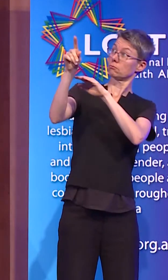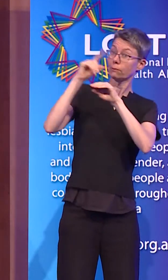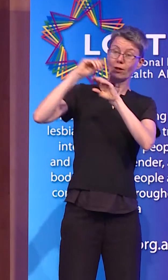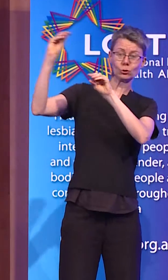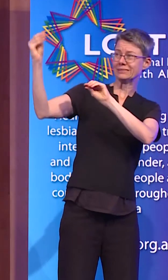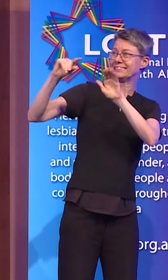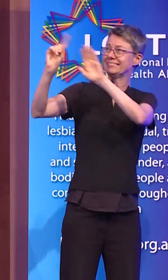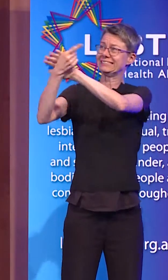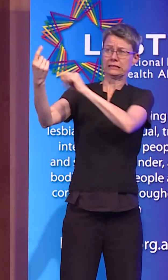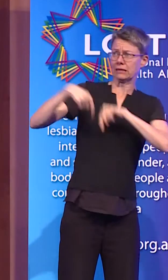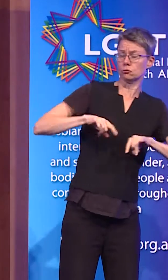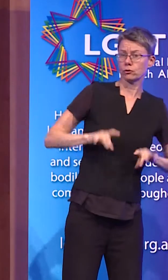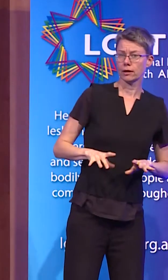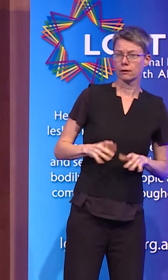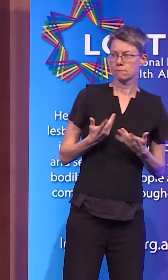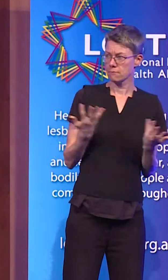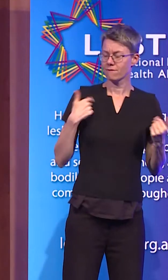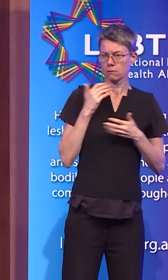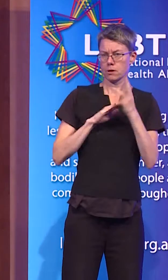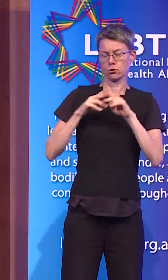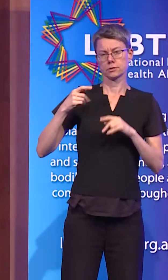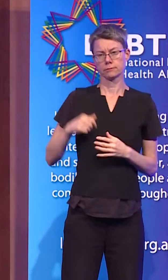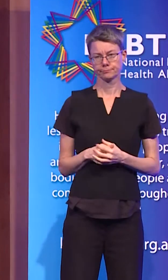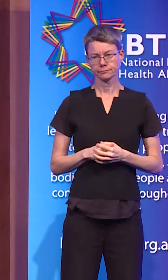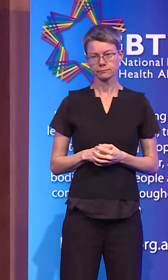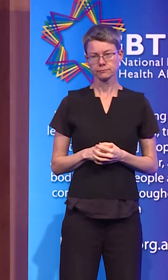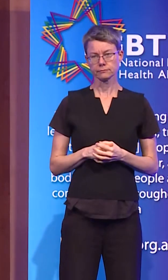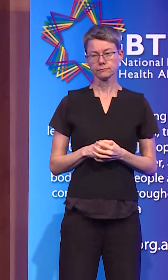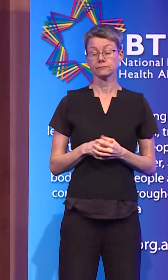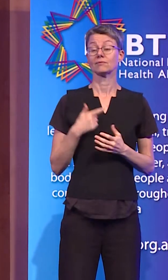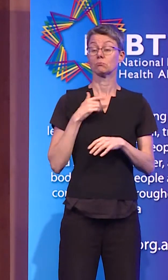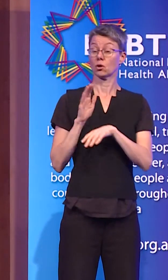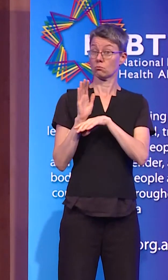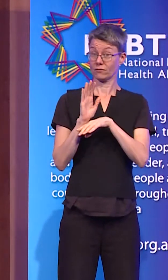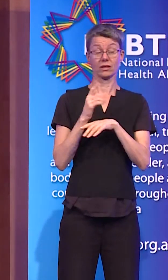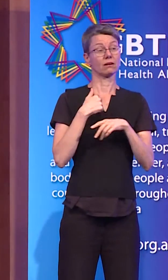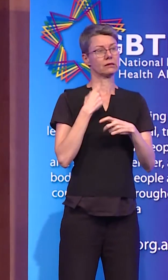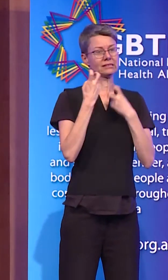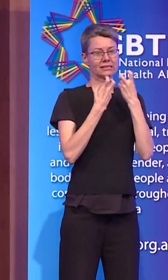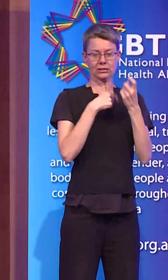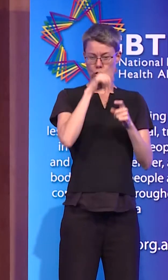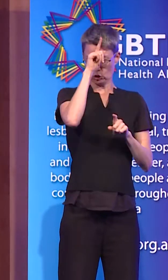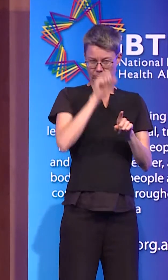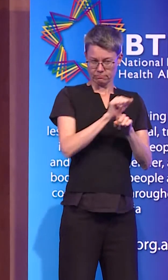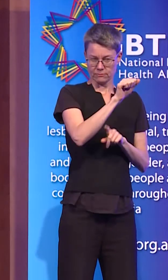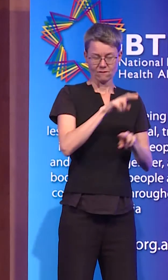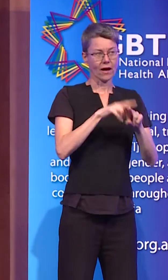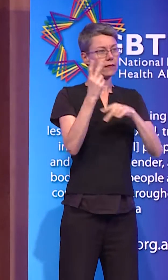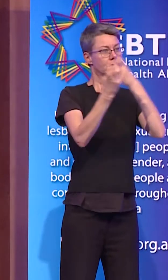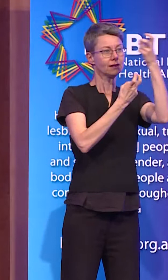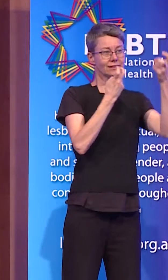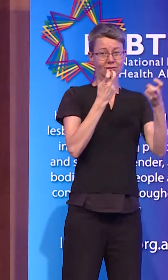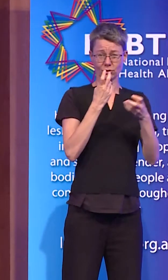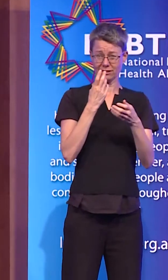people. Now in the film I go looking for the family my father left behind in Germany. I wonder, is there really no one else in the world with a